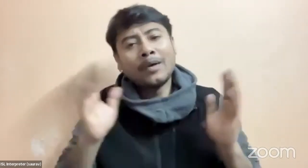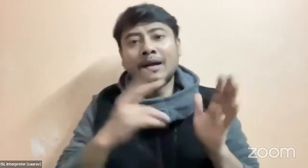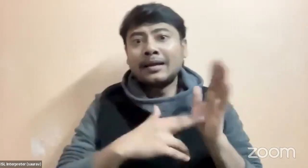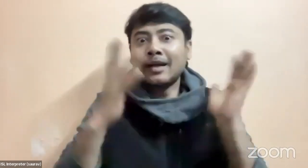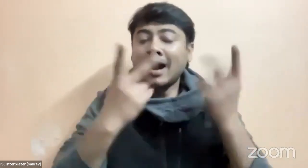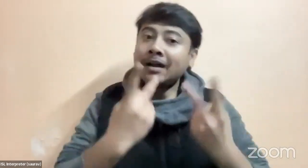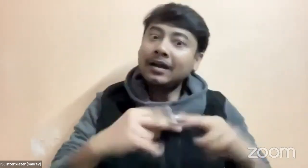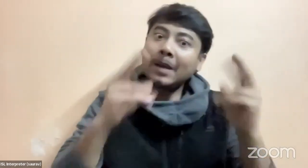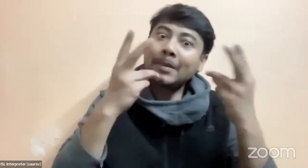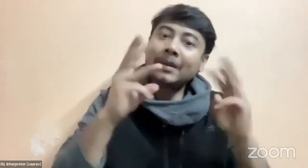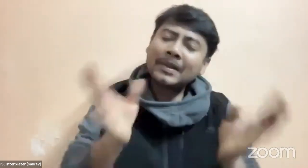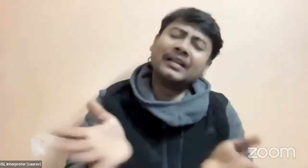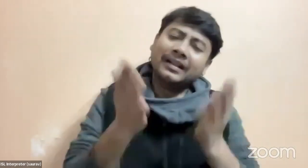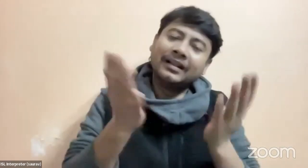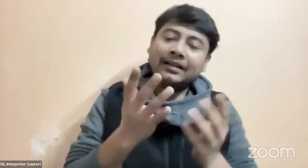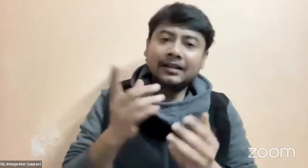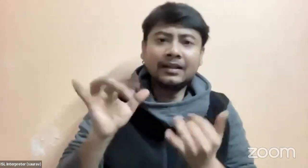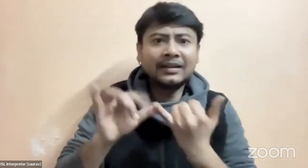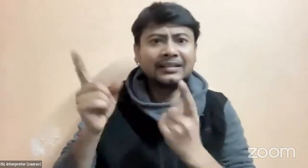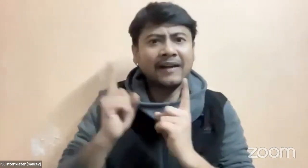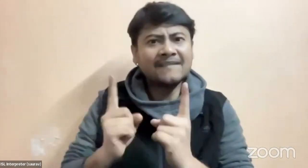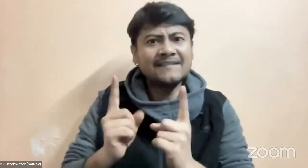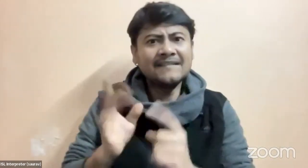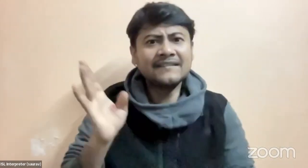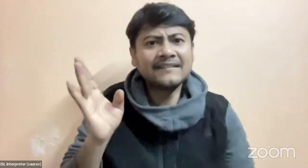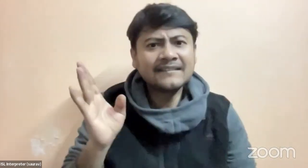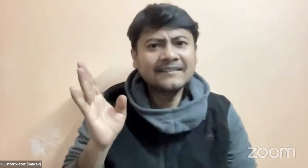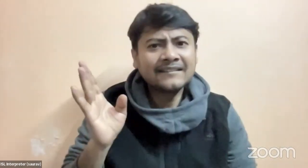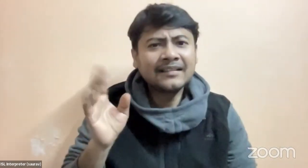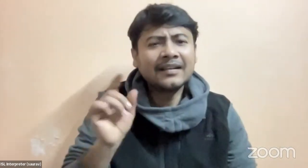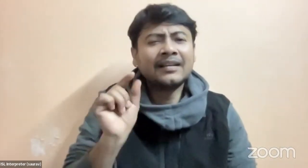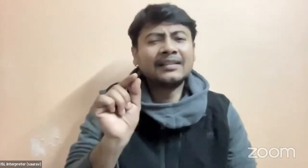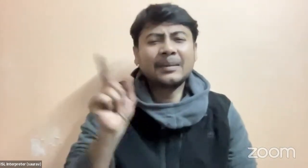But Lord Chaitanya, he has no conditions.